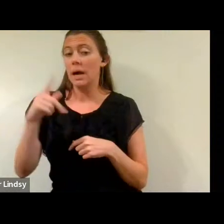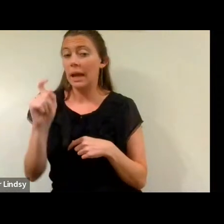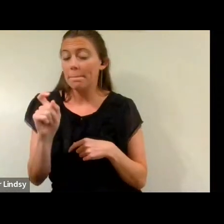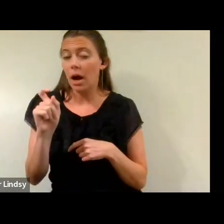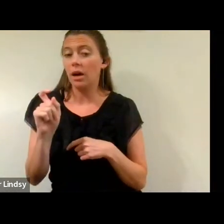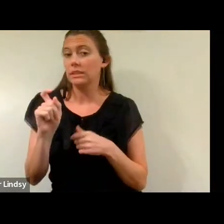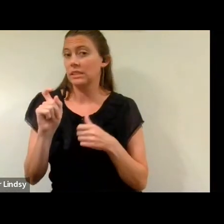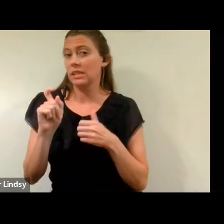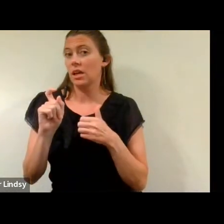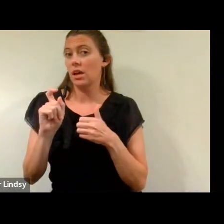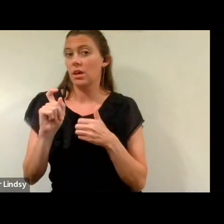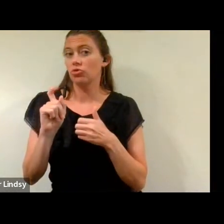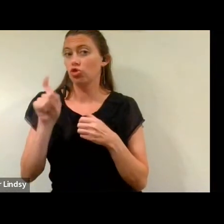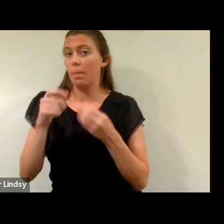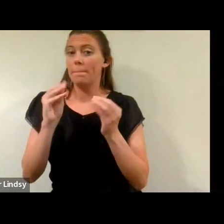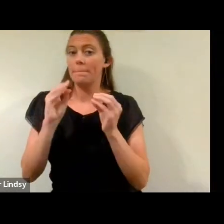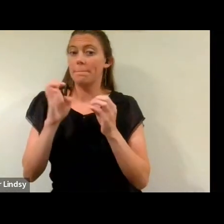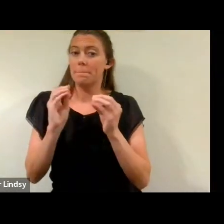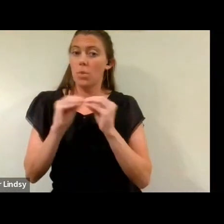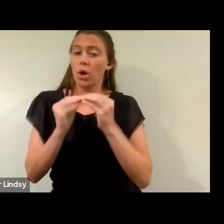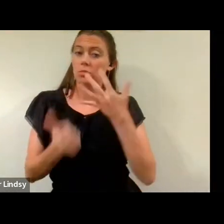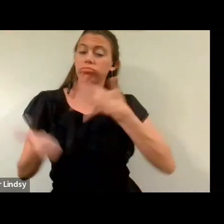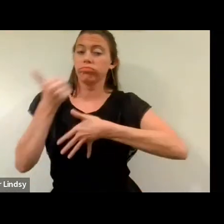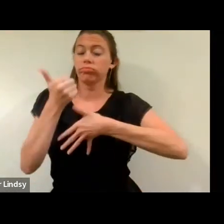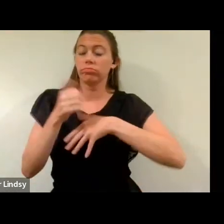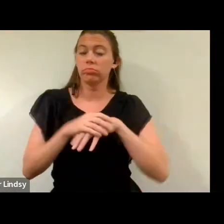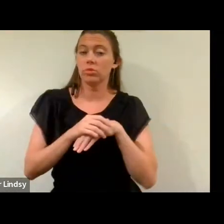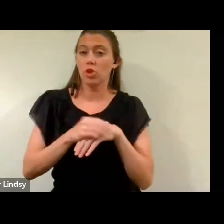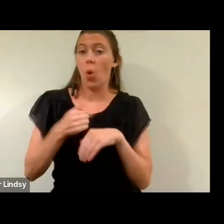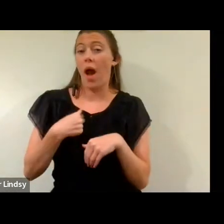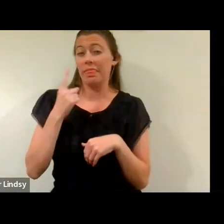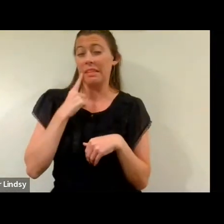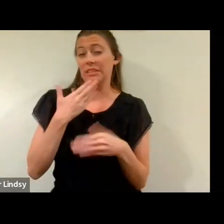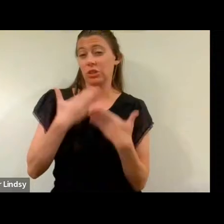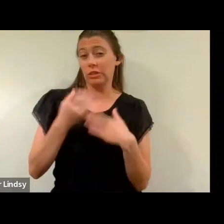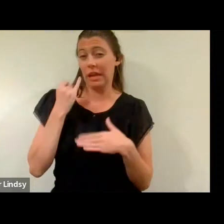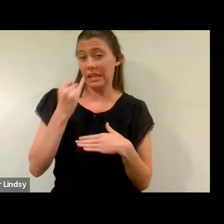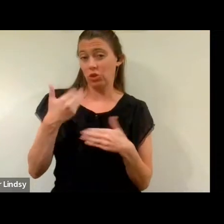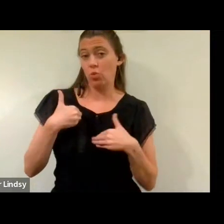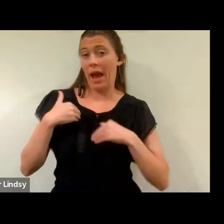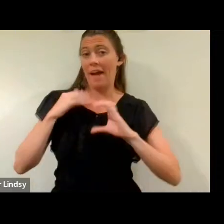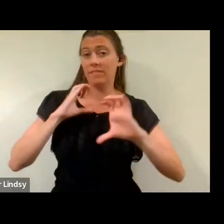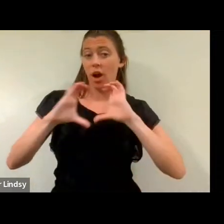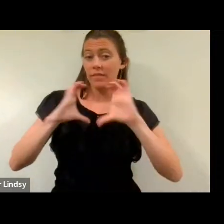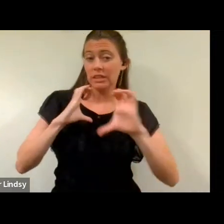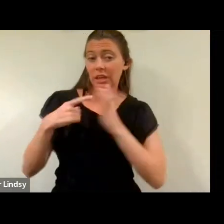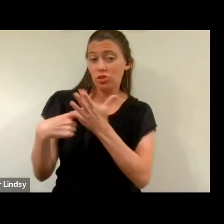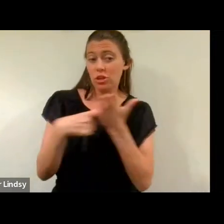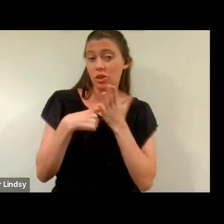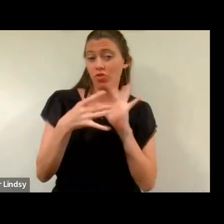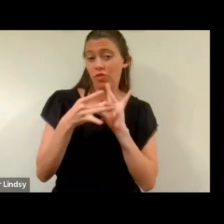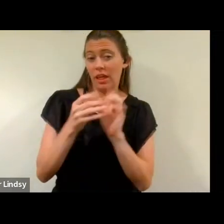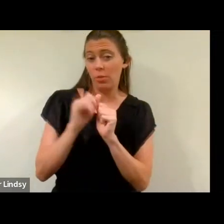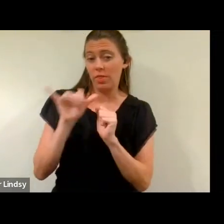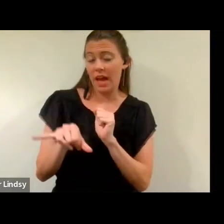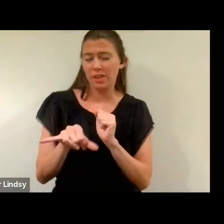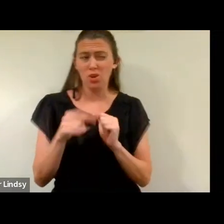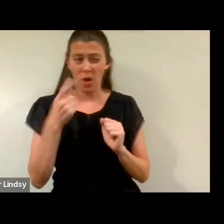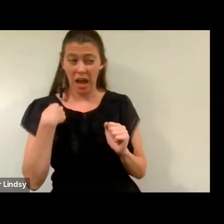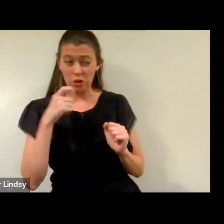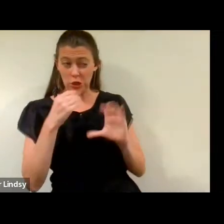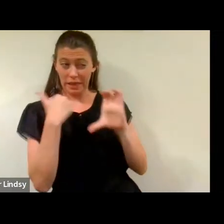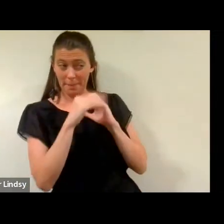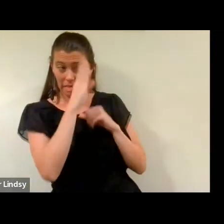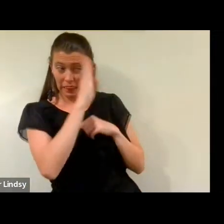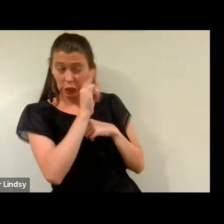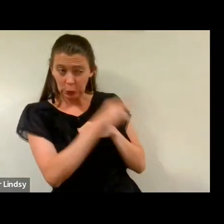welcome that conversation. So is that an email to you, or does that go through Healthcare Services Agency? Like, who